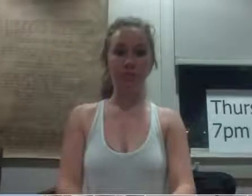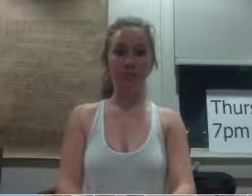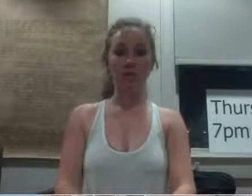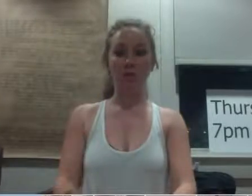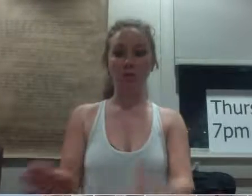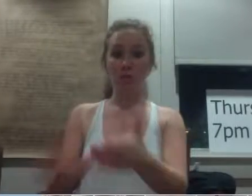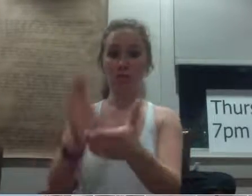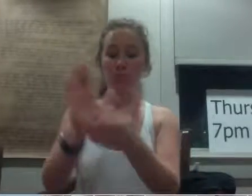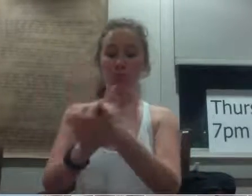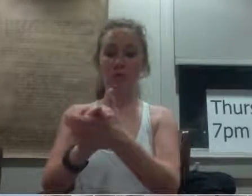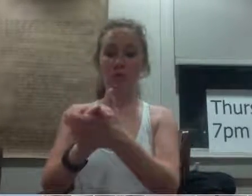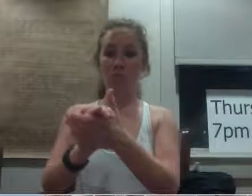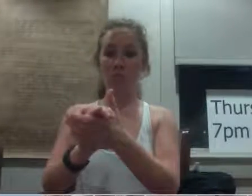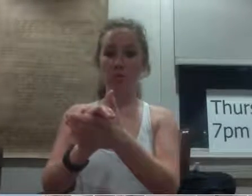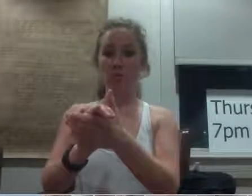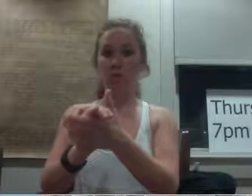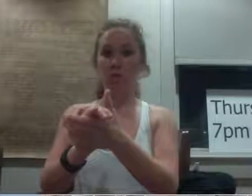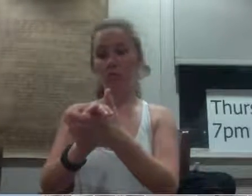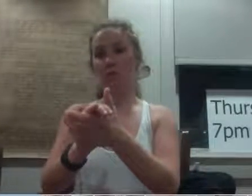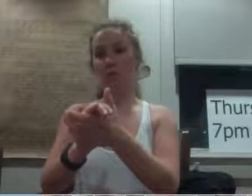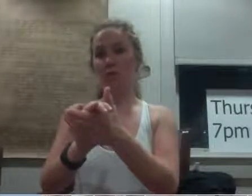He was born in England, married,